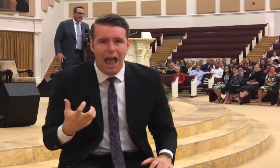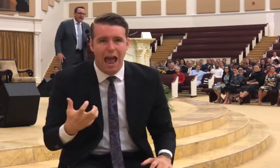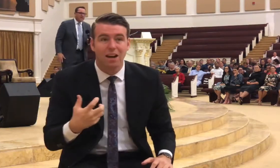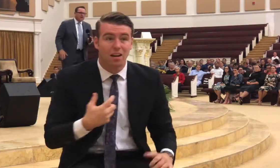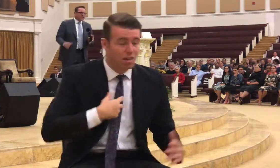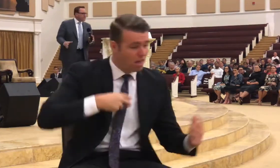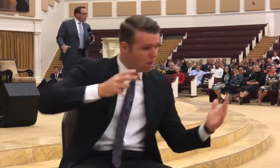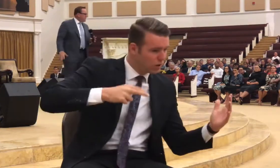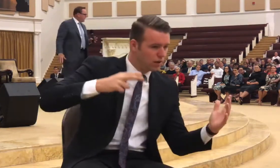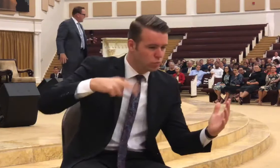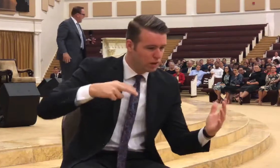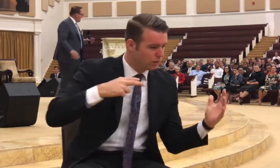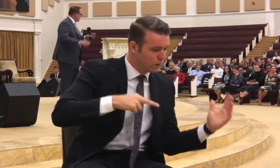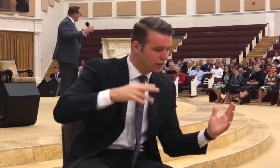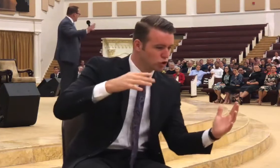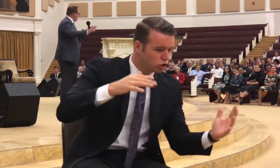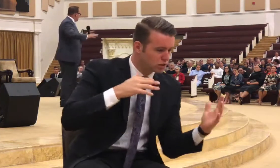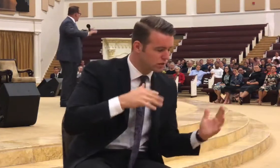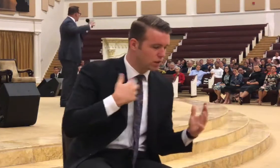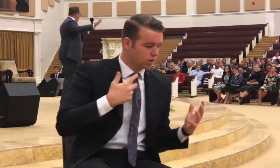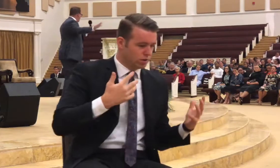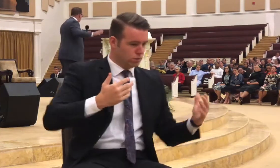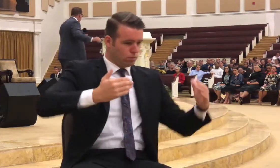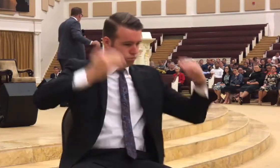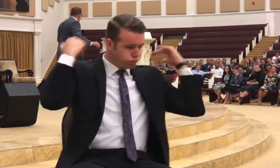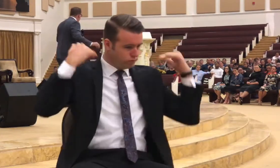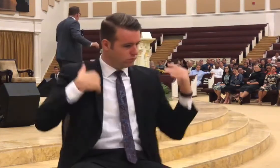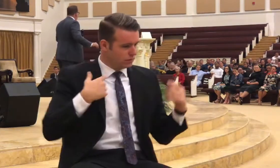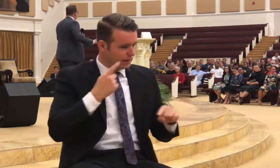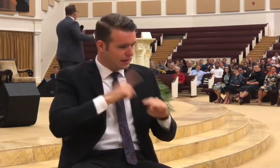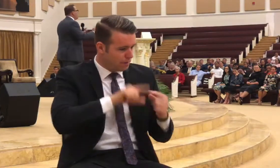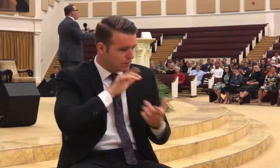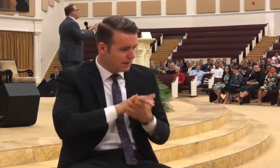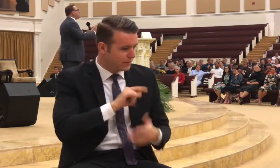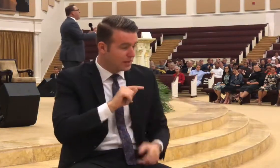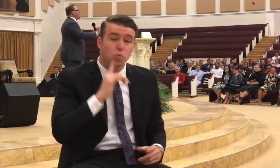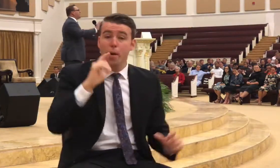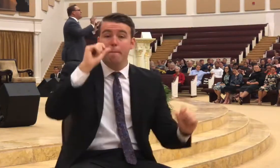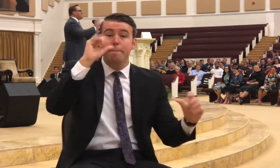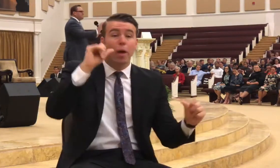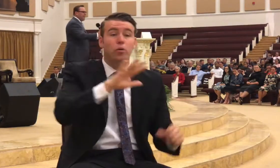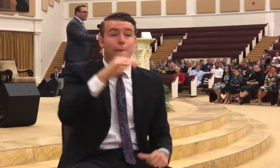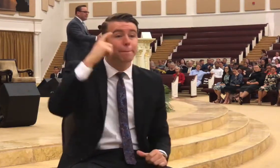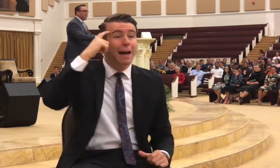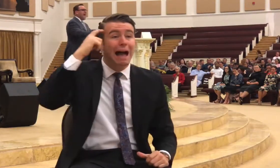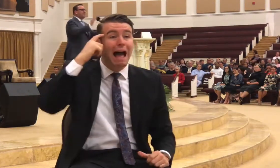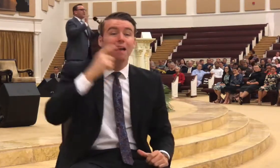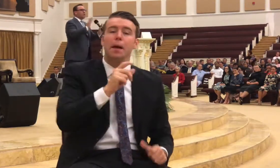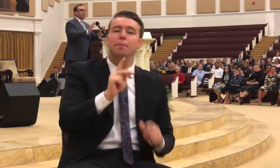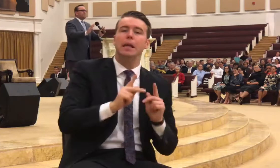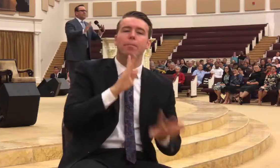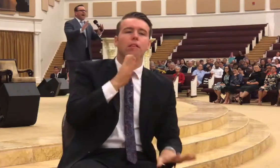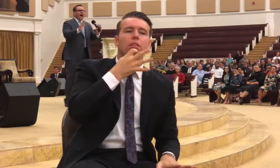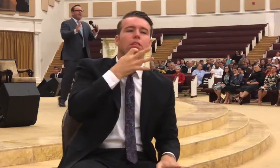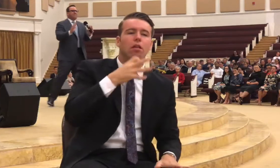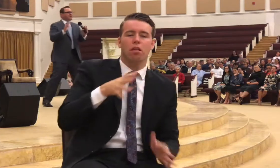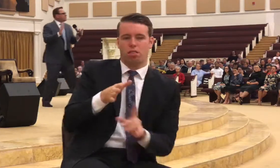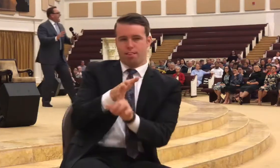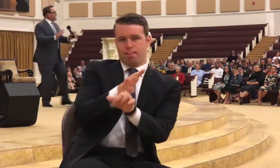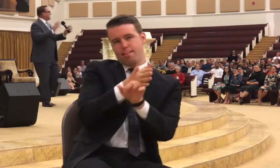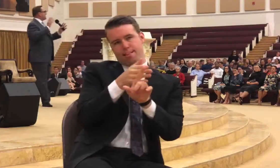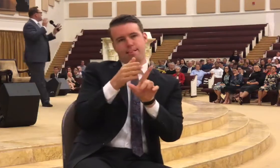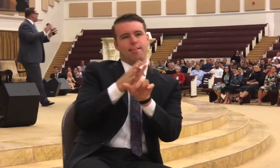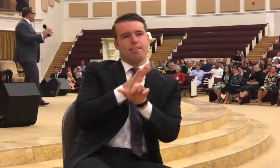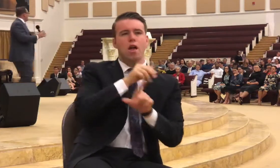that I have personally had to study for college and university and doctoral level studies. It would blow your mind the manipulation and the corruption. I've